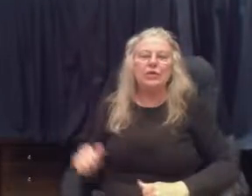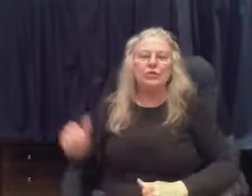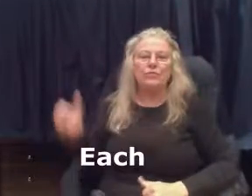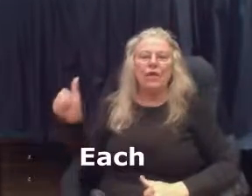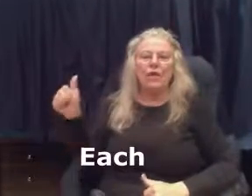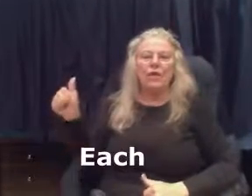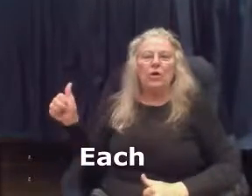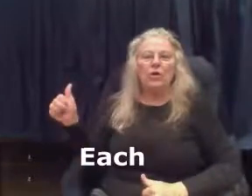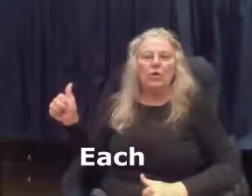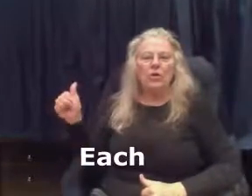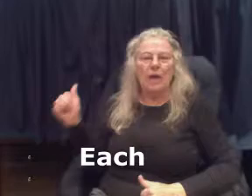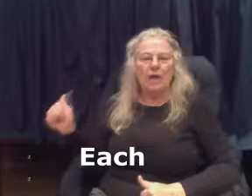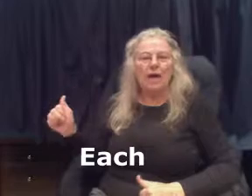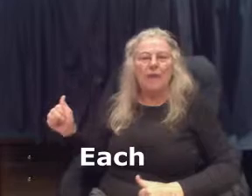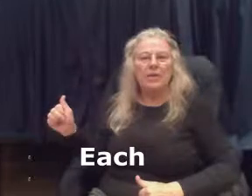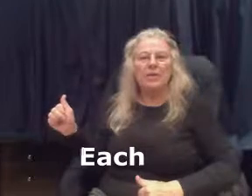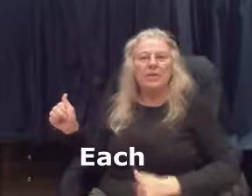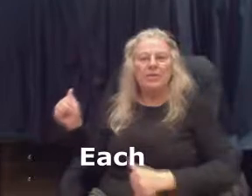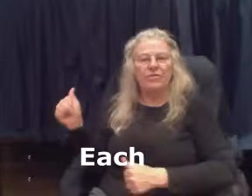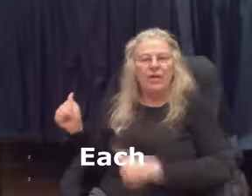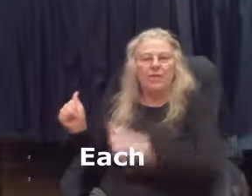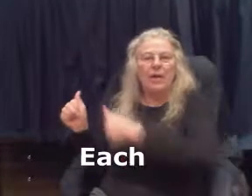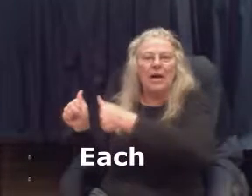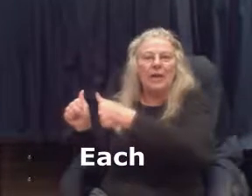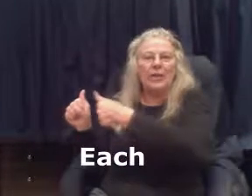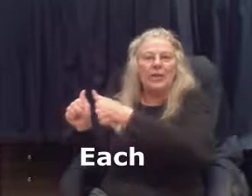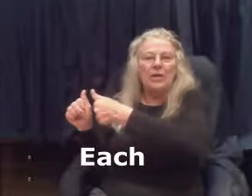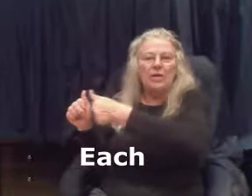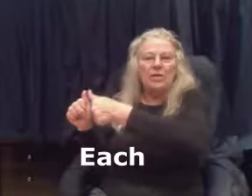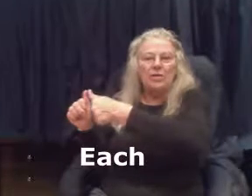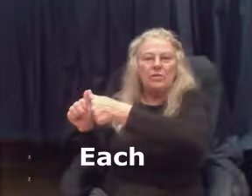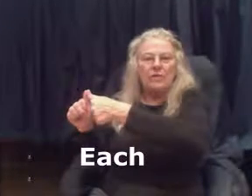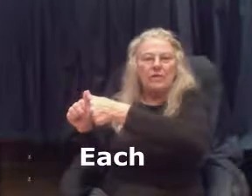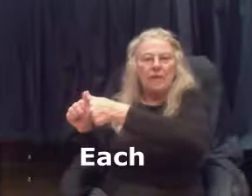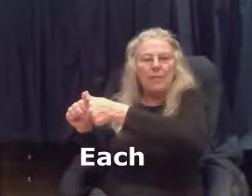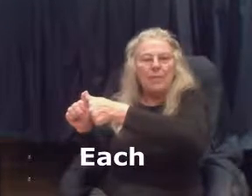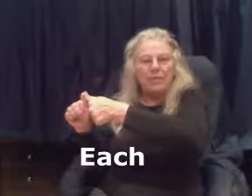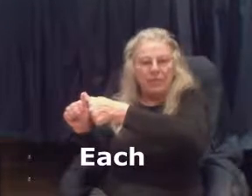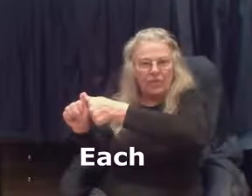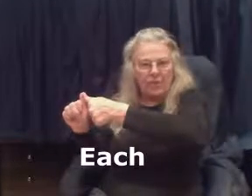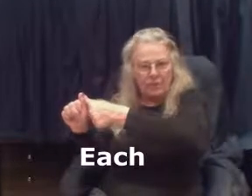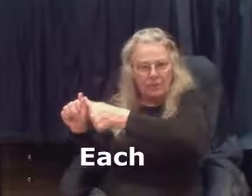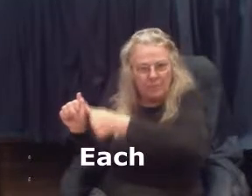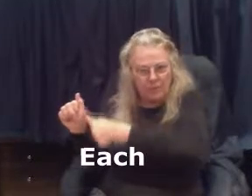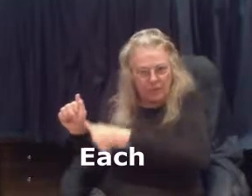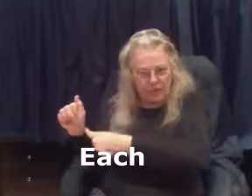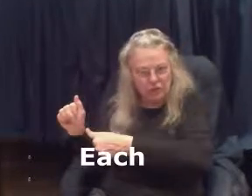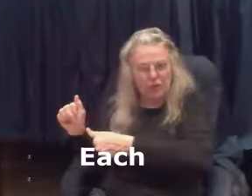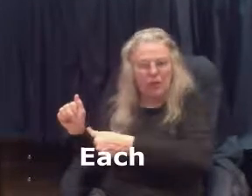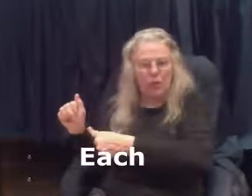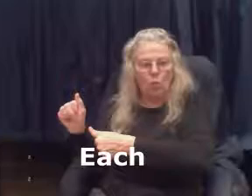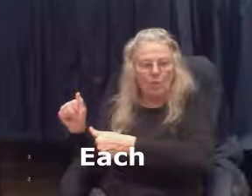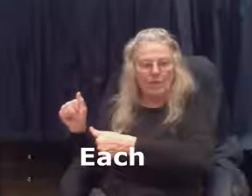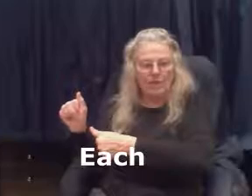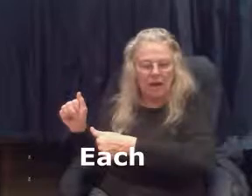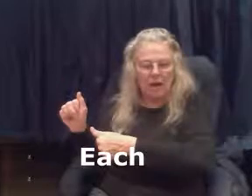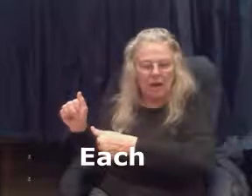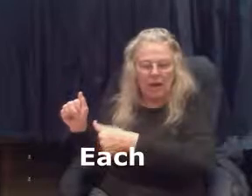Each, your non-dominant thumb up, the dominant thumb brushes down one time